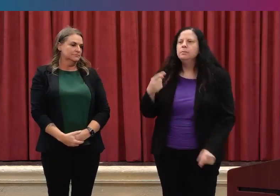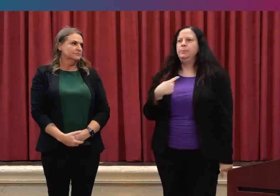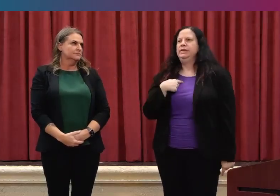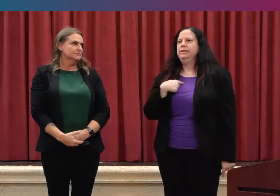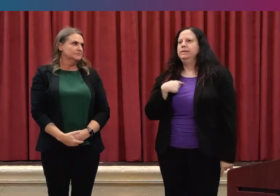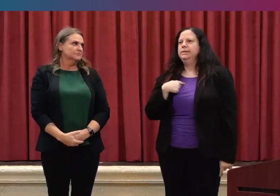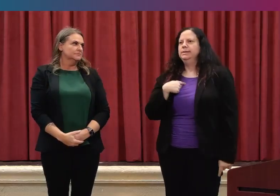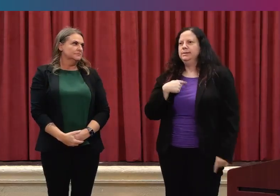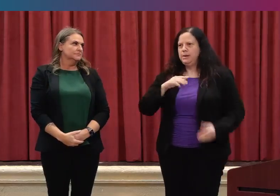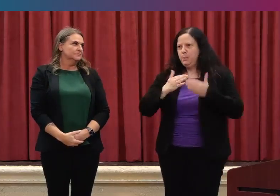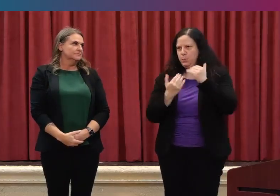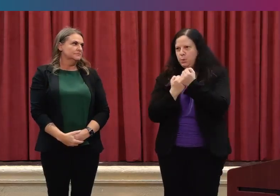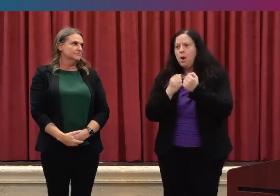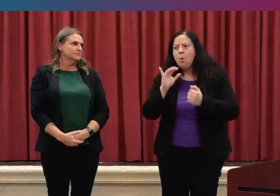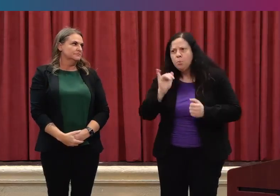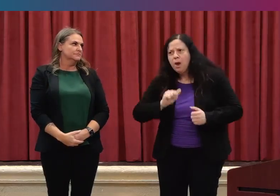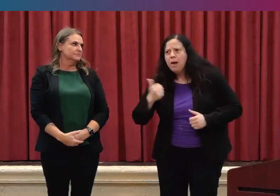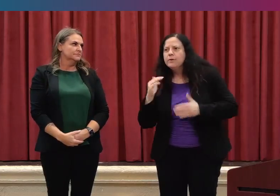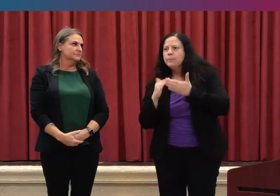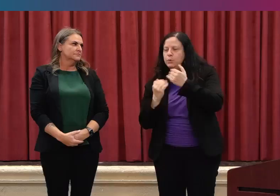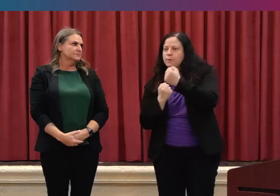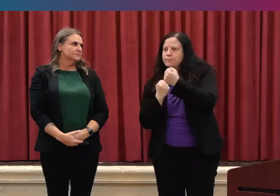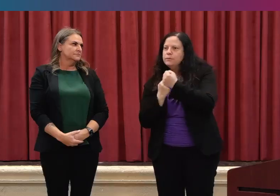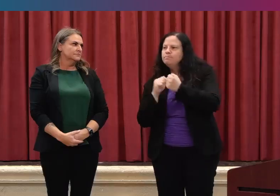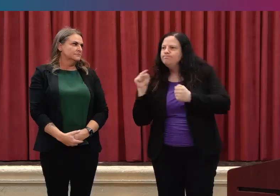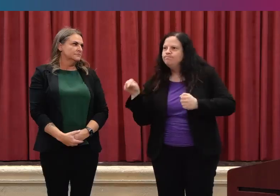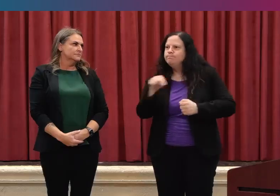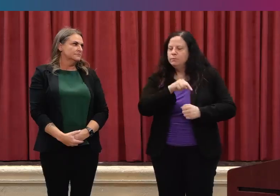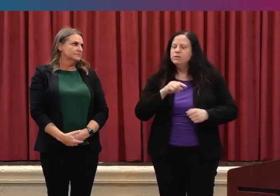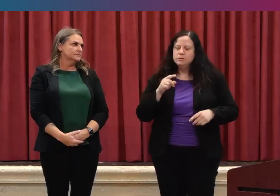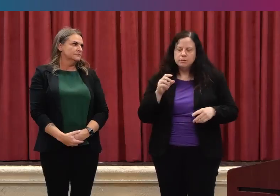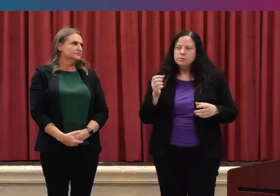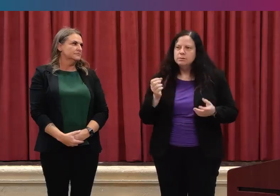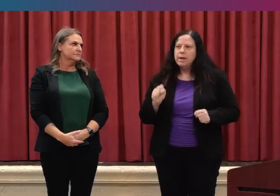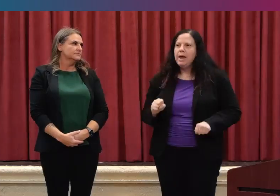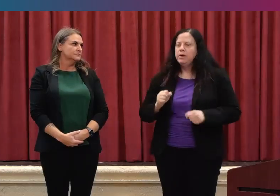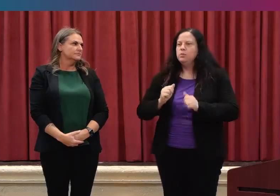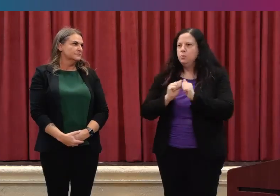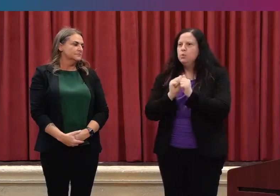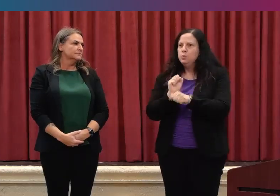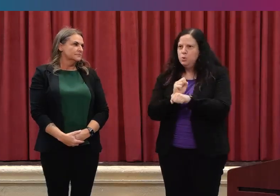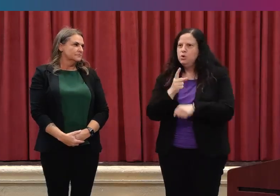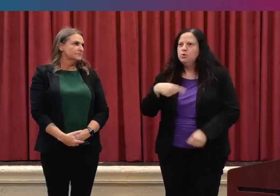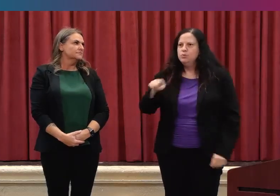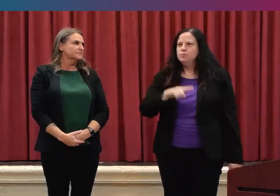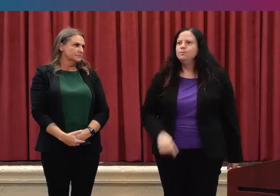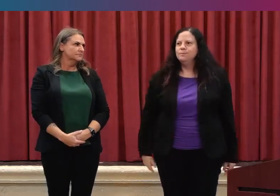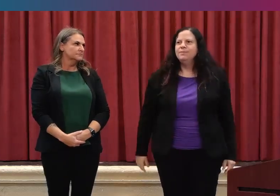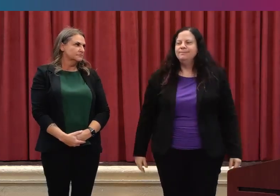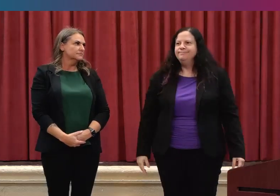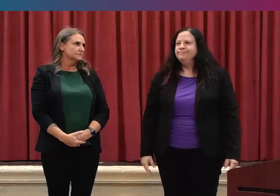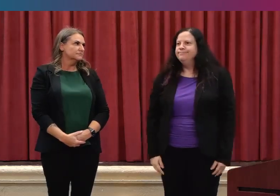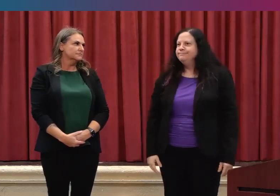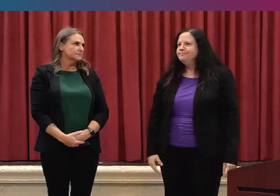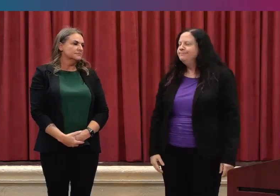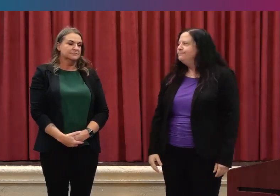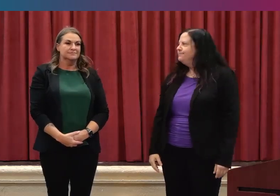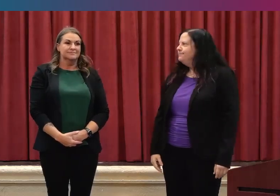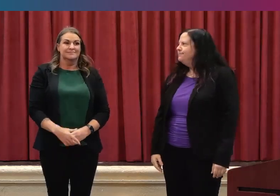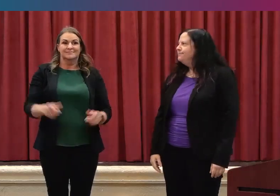to filling out the complaint. That's my role. We have other community advocates as well, not just me, but they'll also be happy to work with you as well in regards